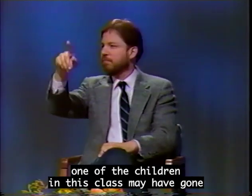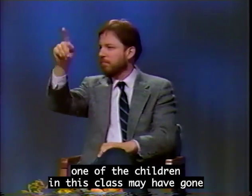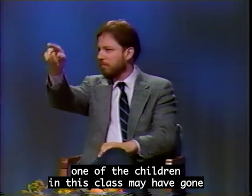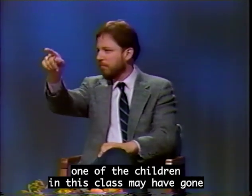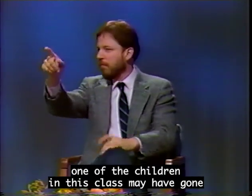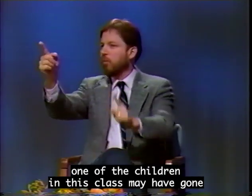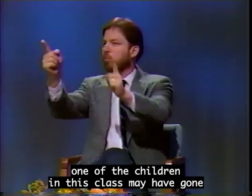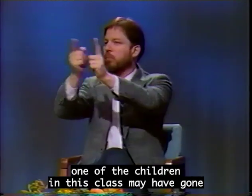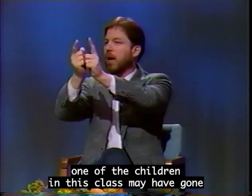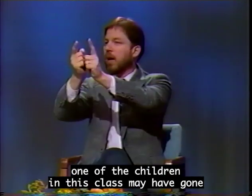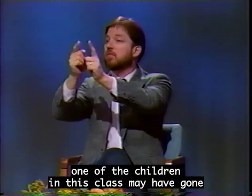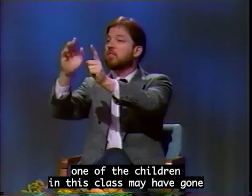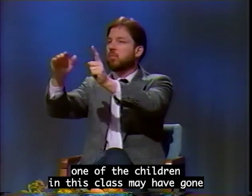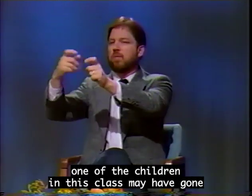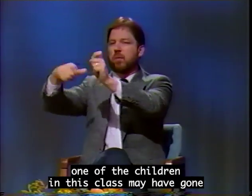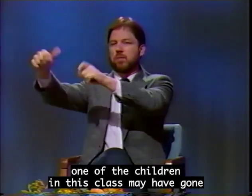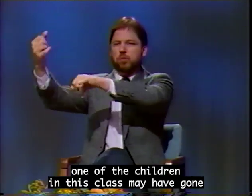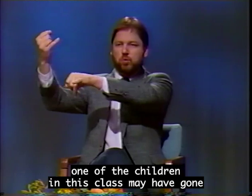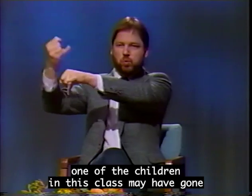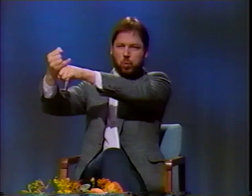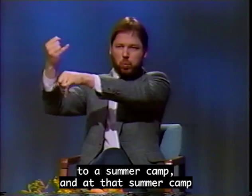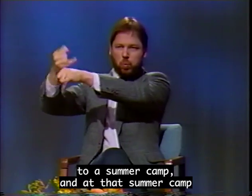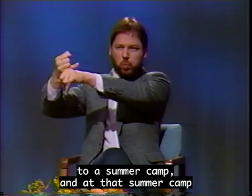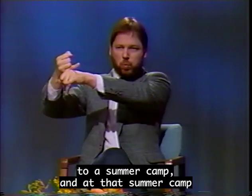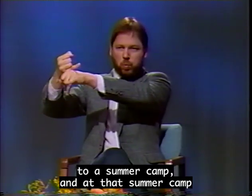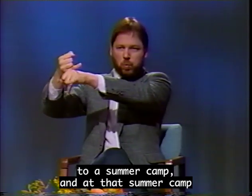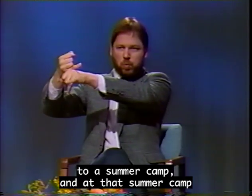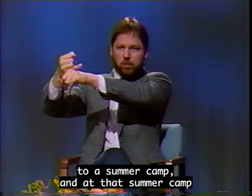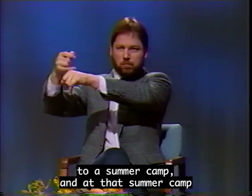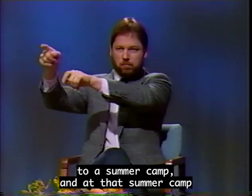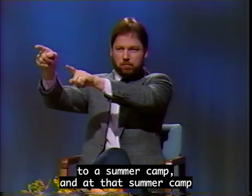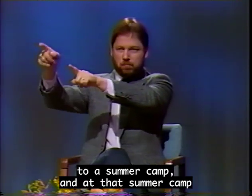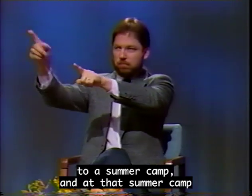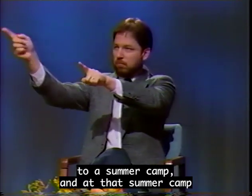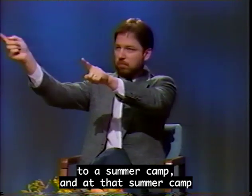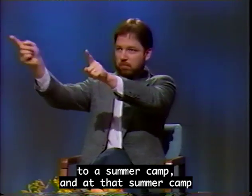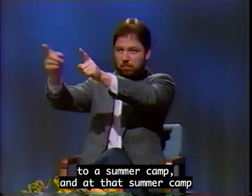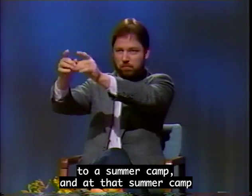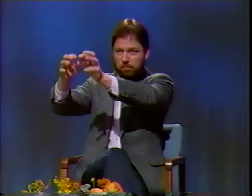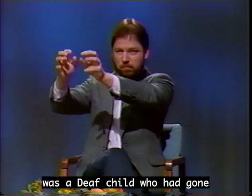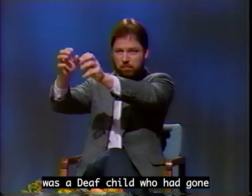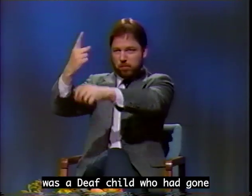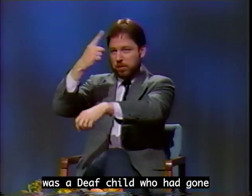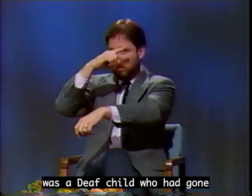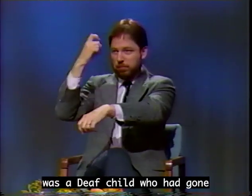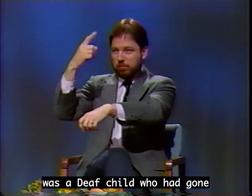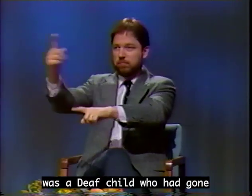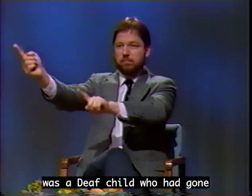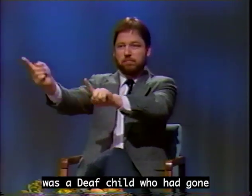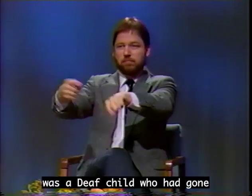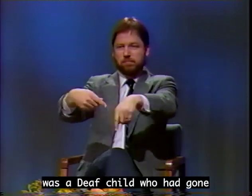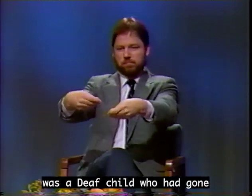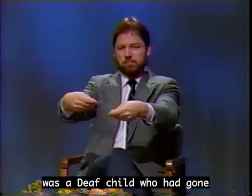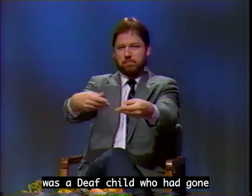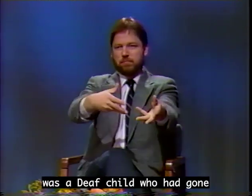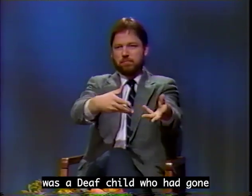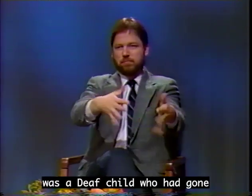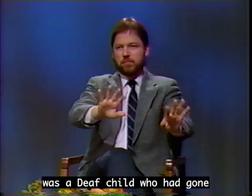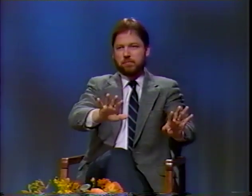one of the children in this class may have gone to a summer camp, and at that summer camp was a deaf child who had gone